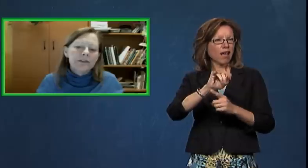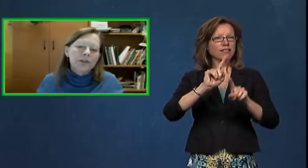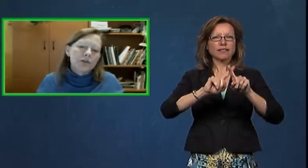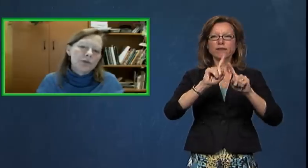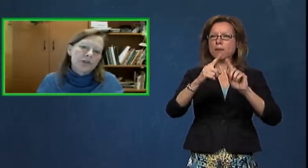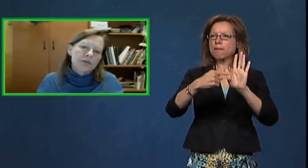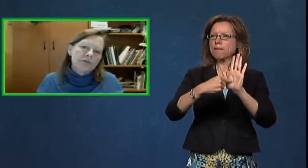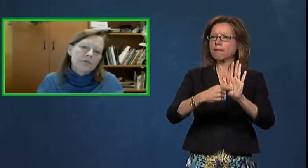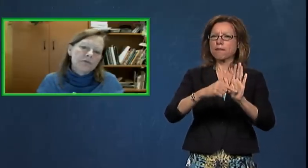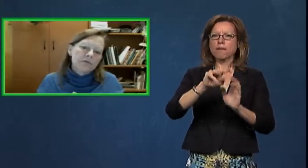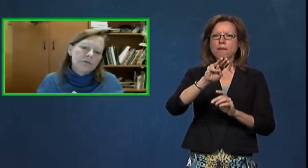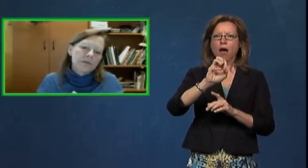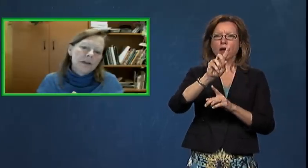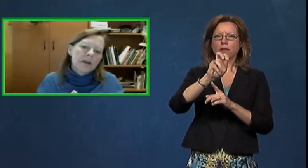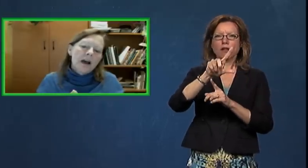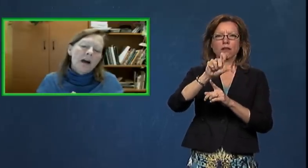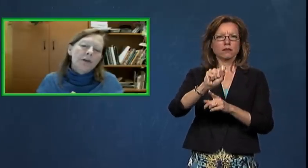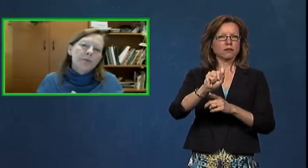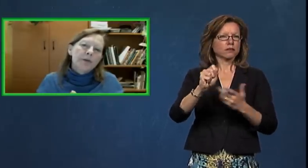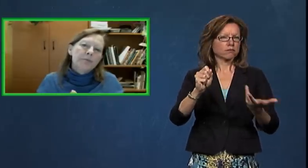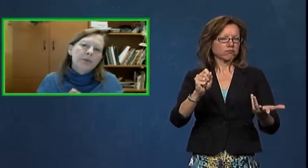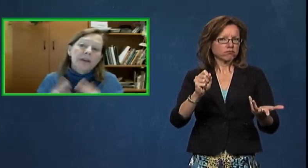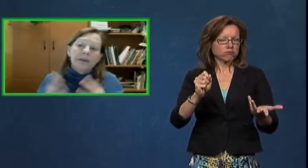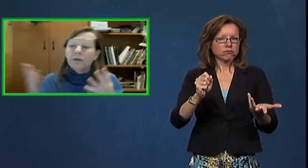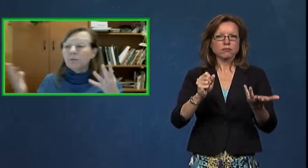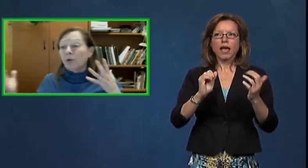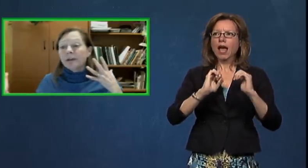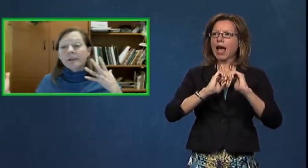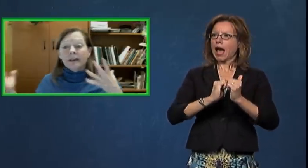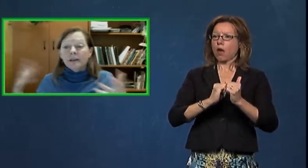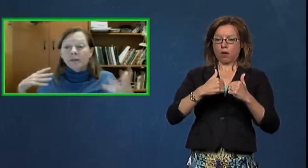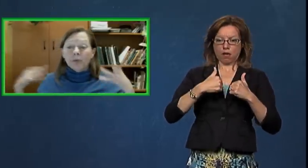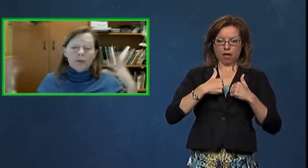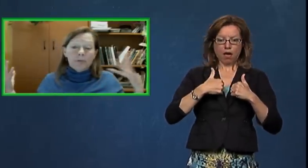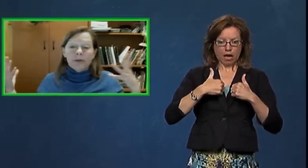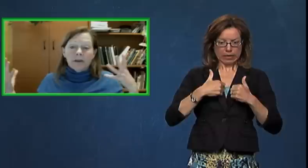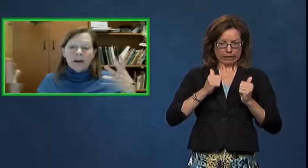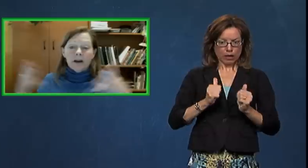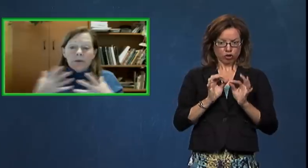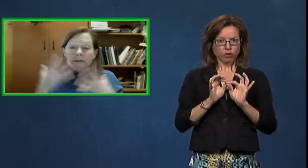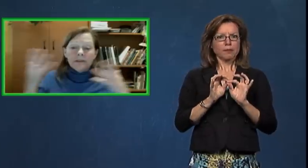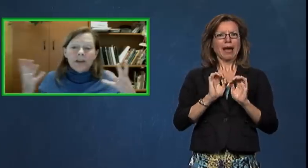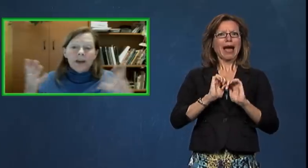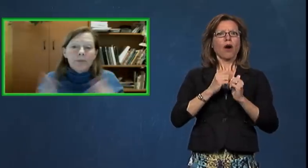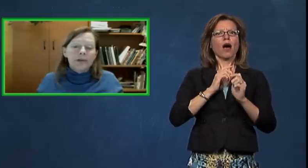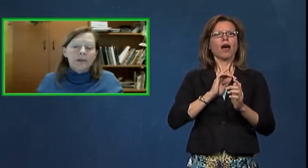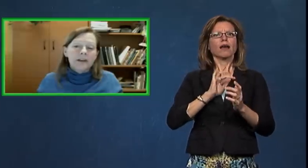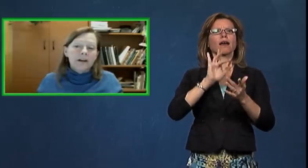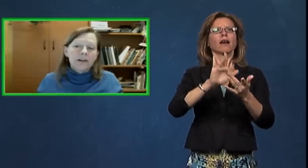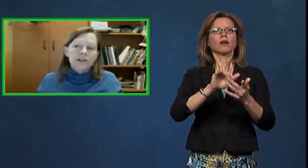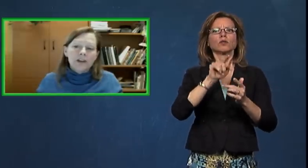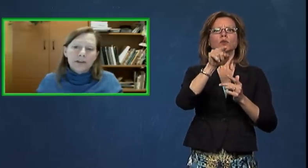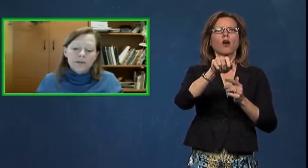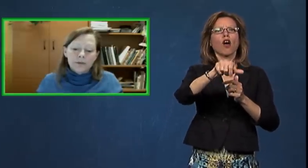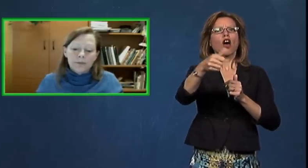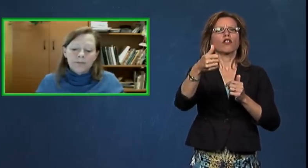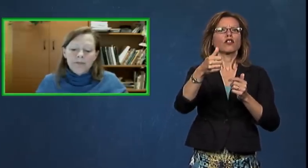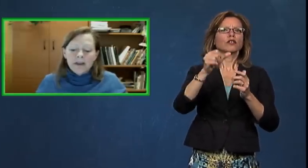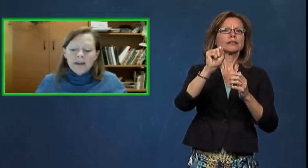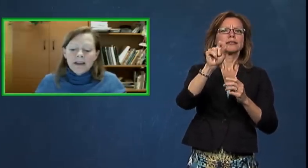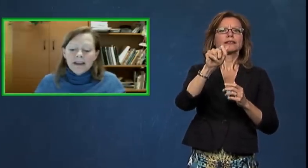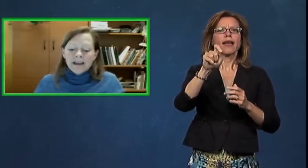an institution. How do people get from point A to point B? How does this happen in a college